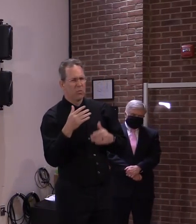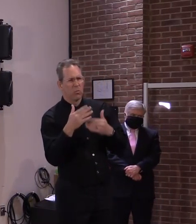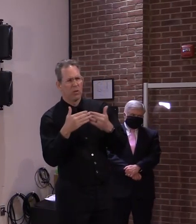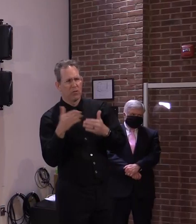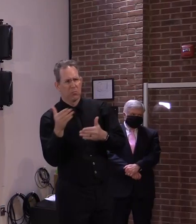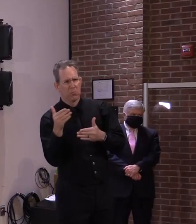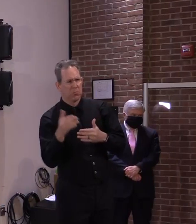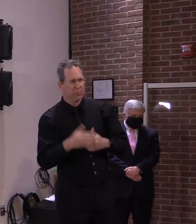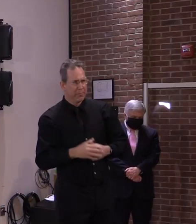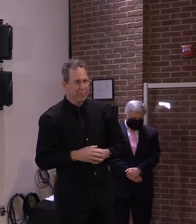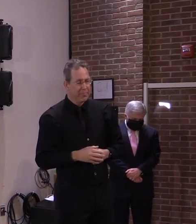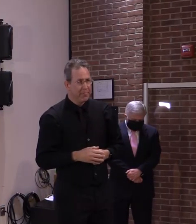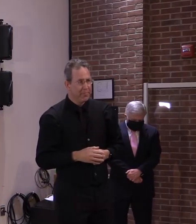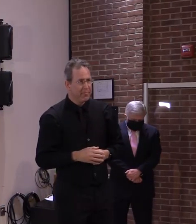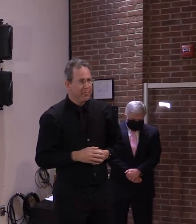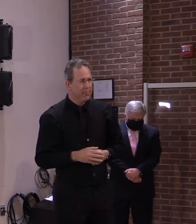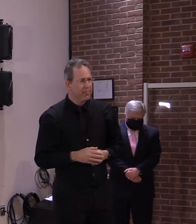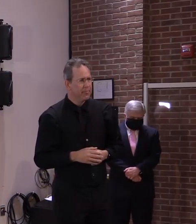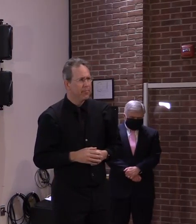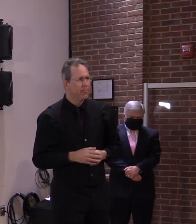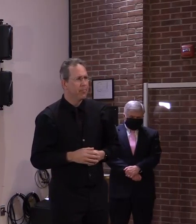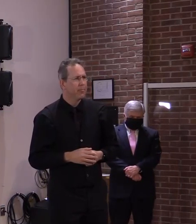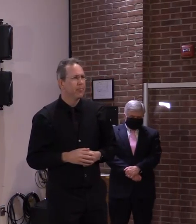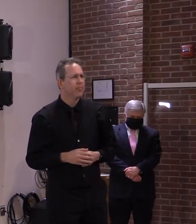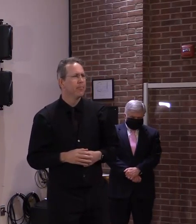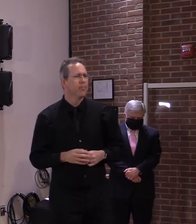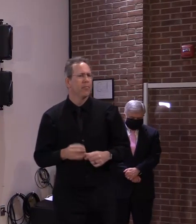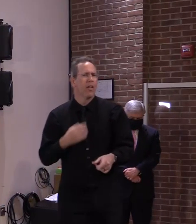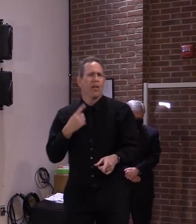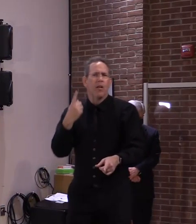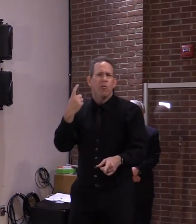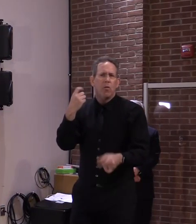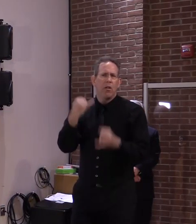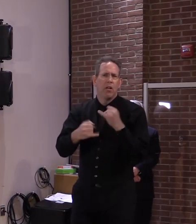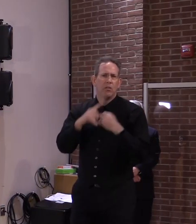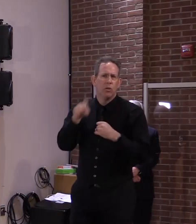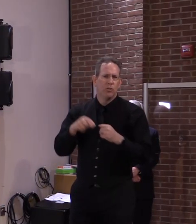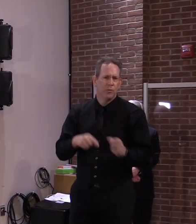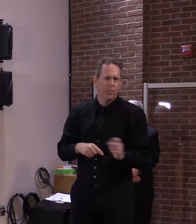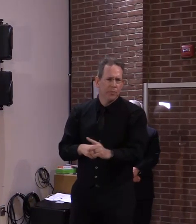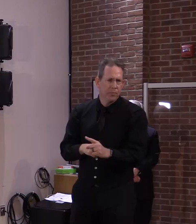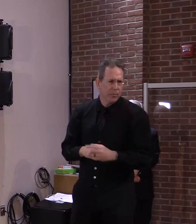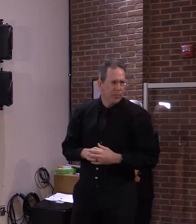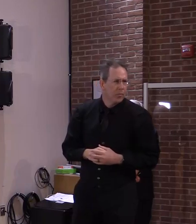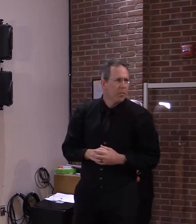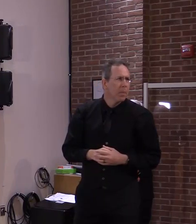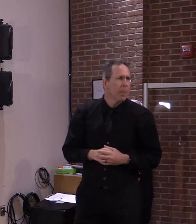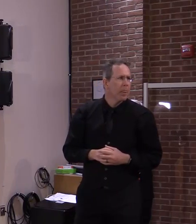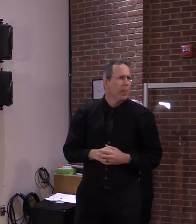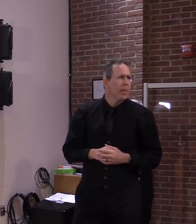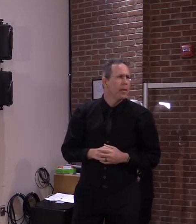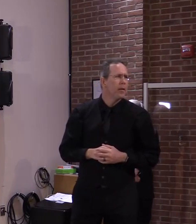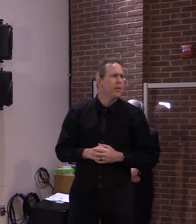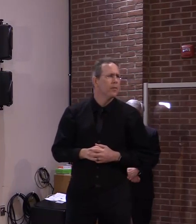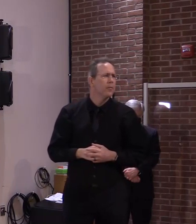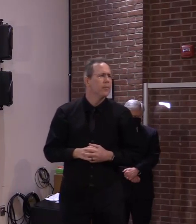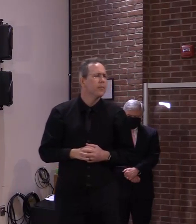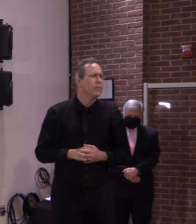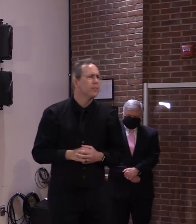Okay. And lastly, Governor, as a construction worker, you know, many towns right now